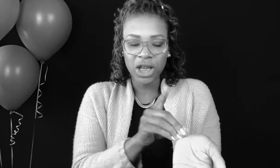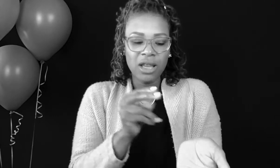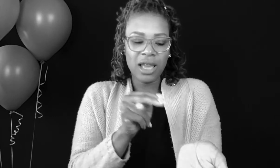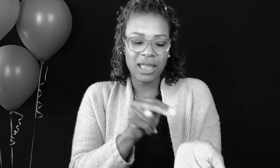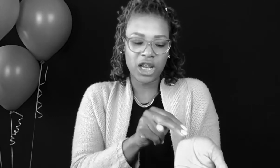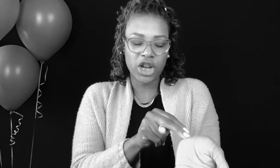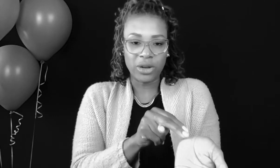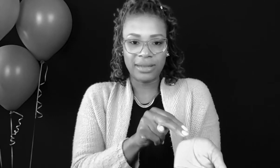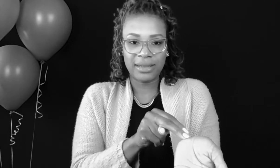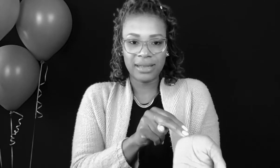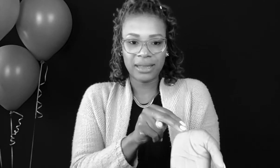and then nurse.